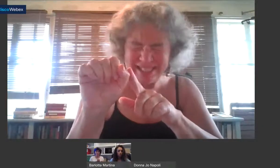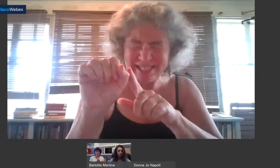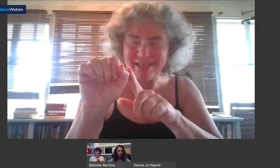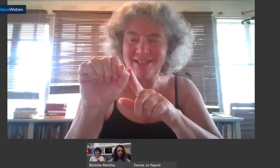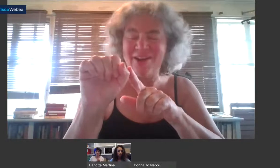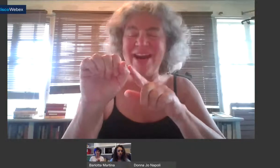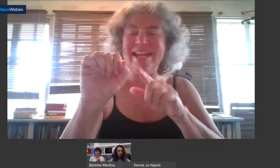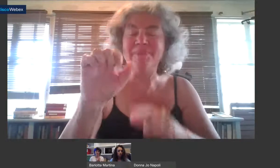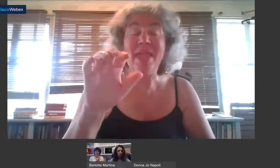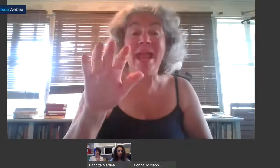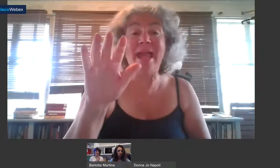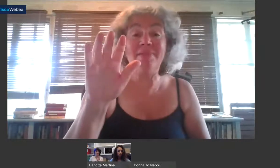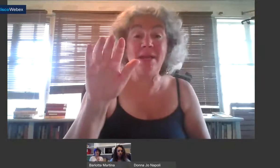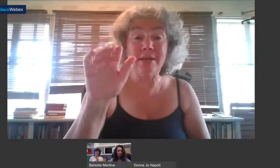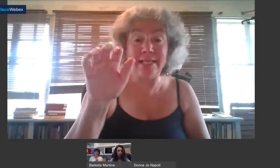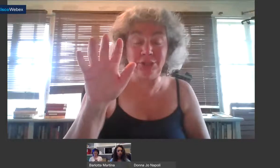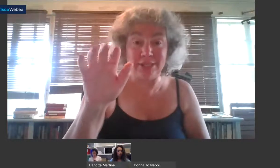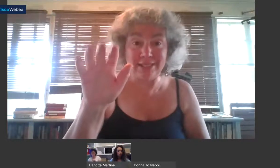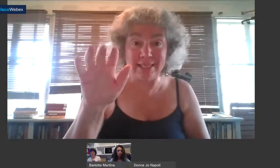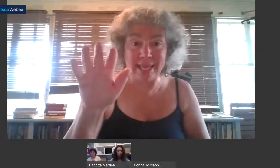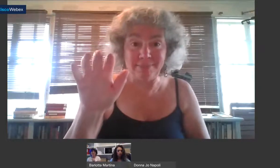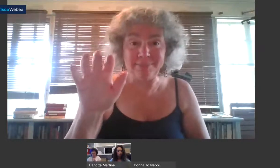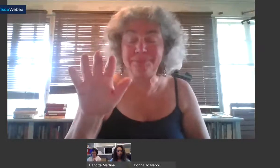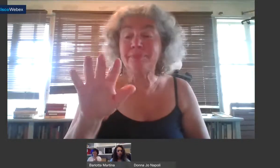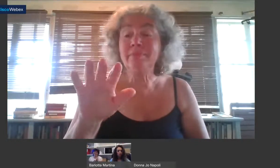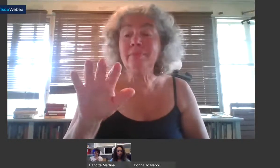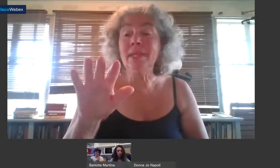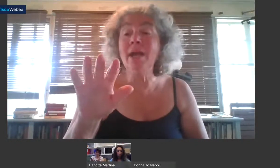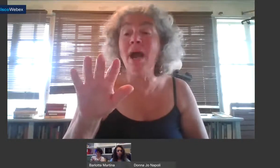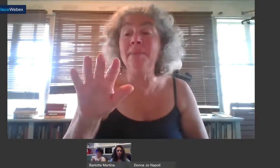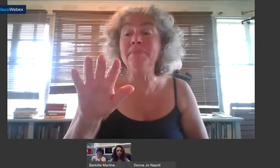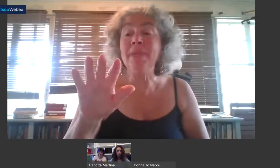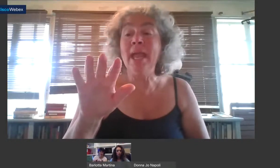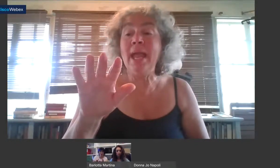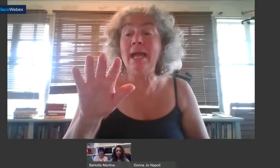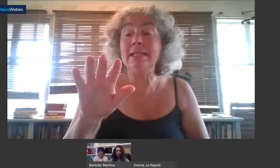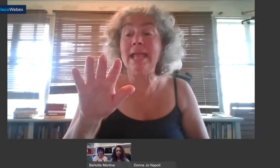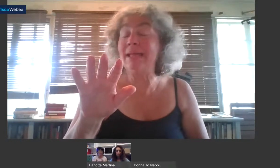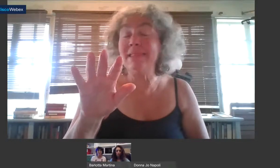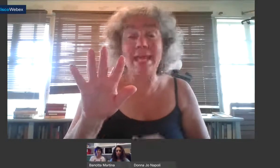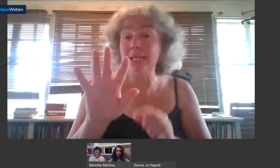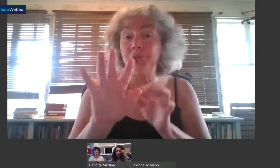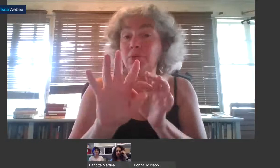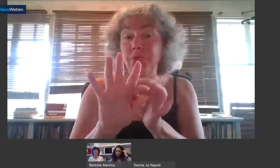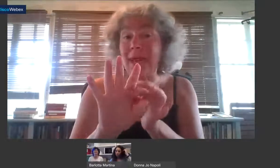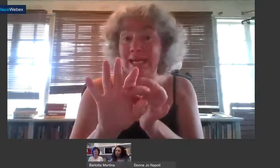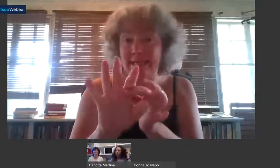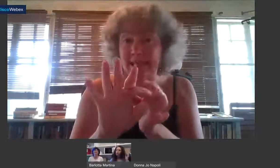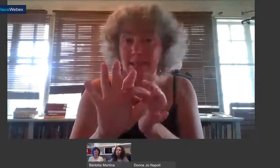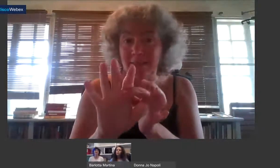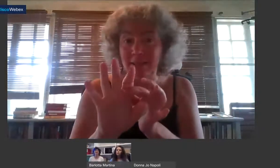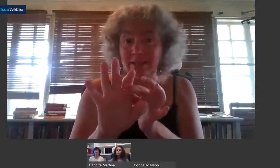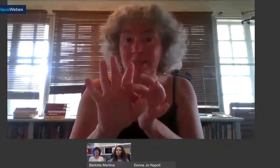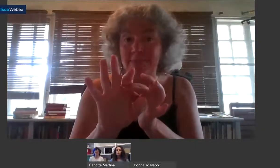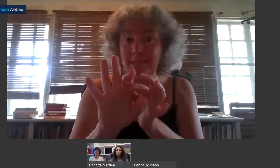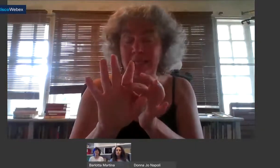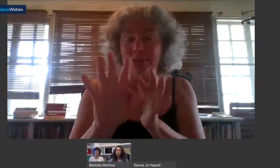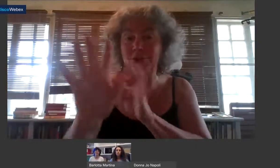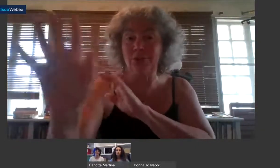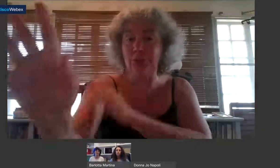joints, sorry, and they are hinges again. And they don't do anything except hinge, just